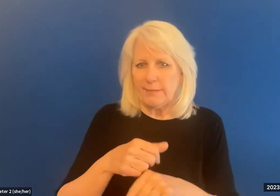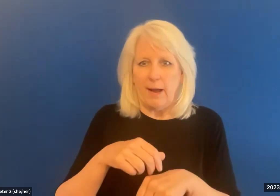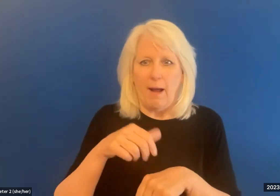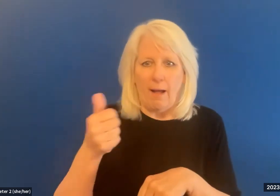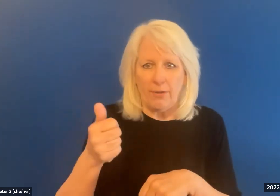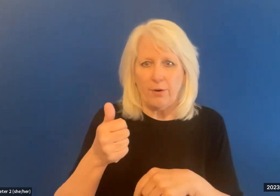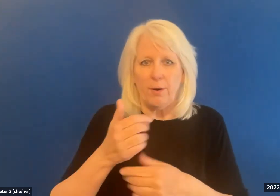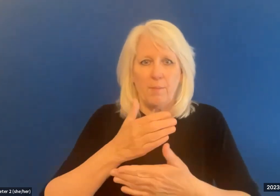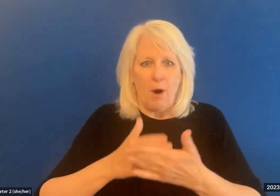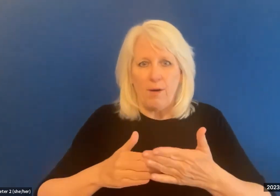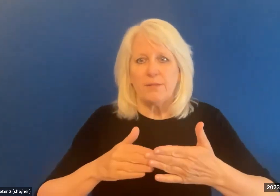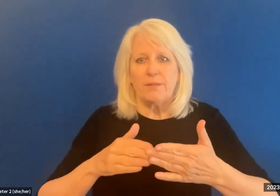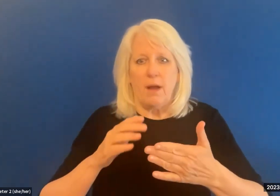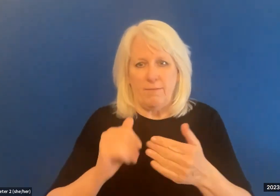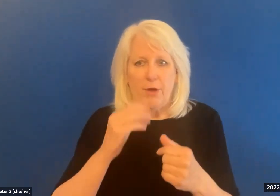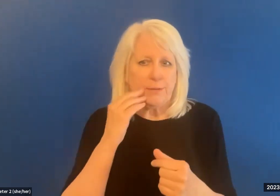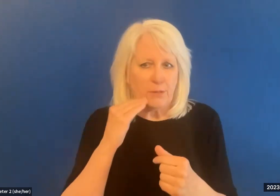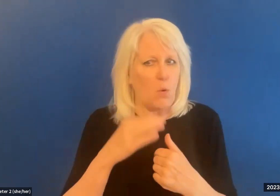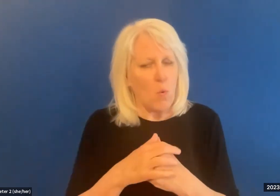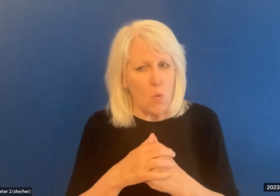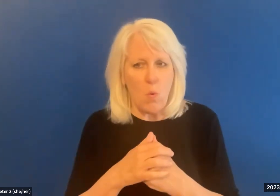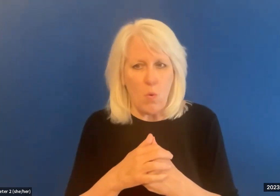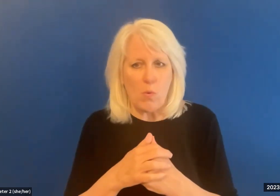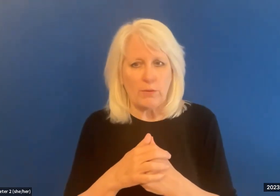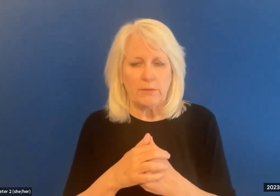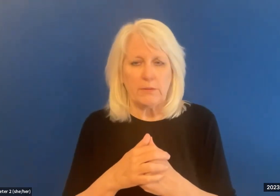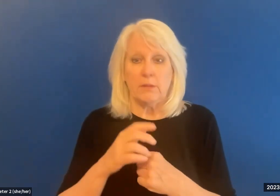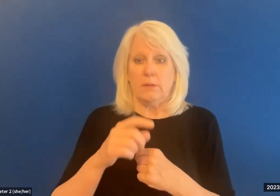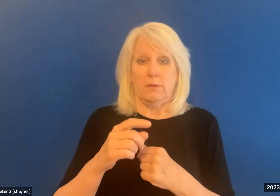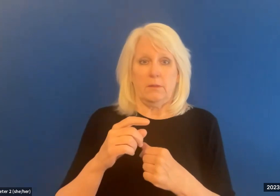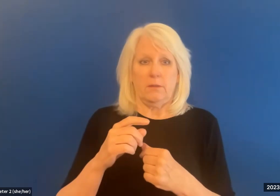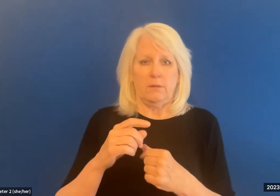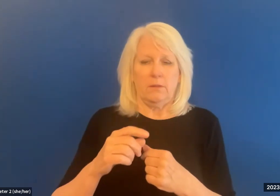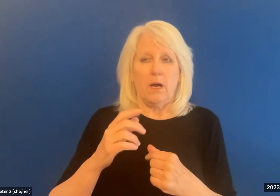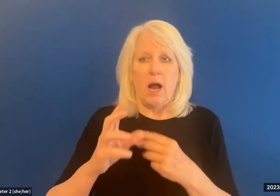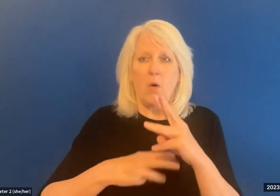our society. So it is clear that there is no way our world can achieve health.